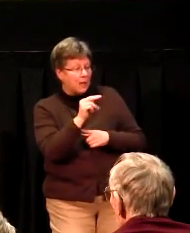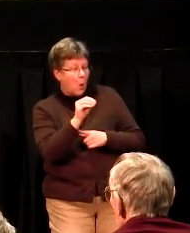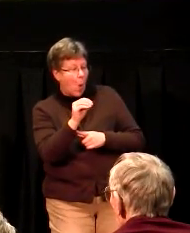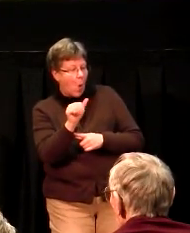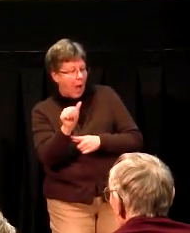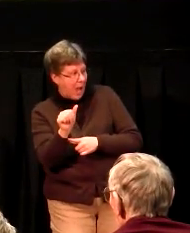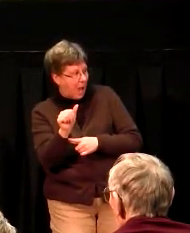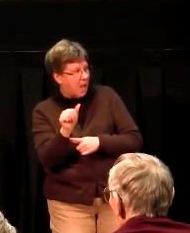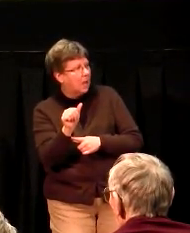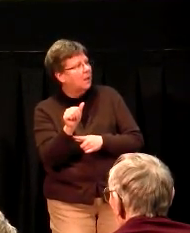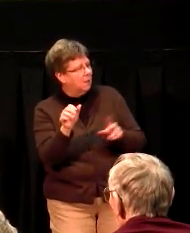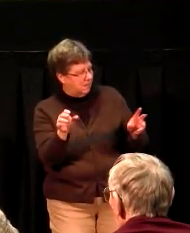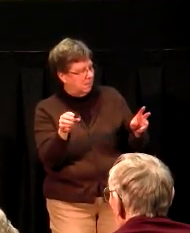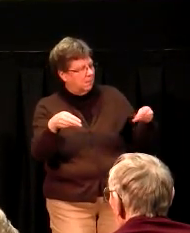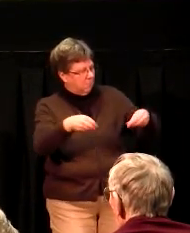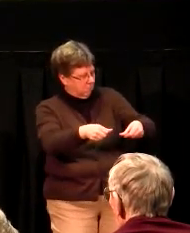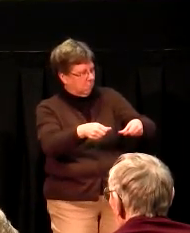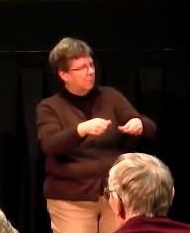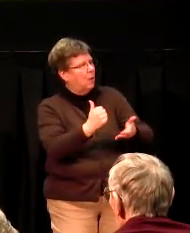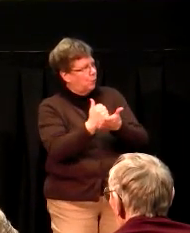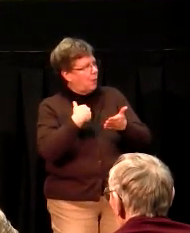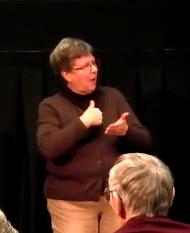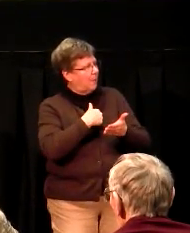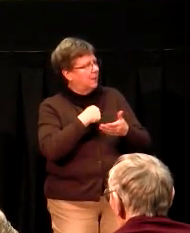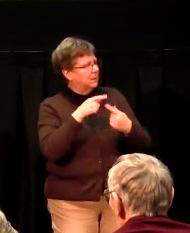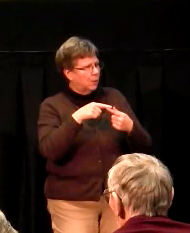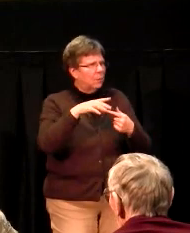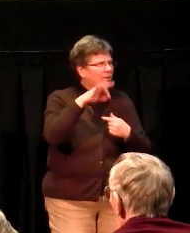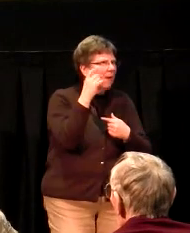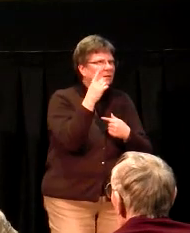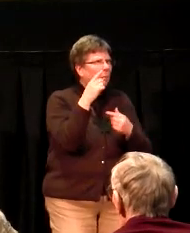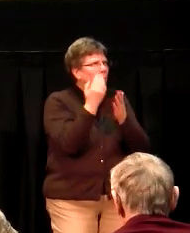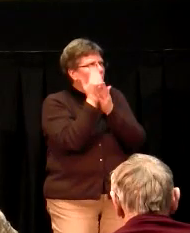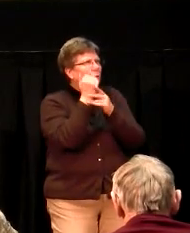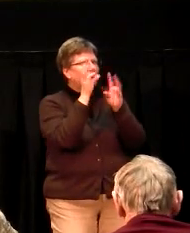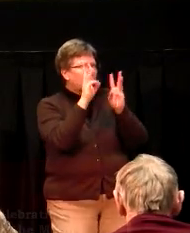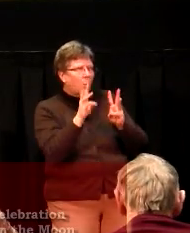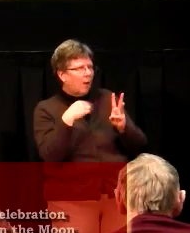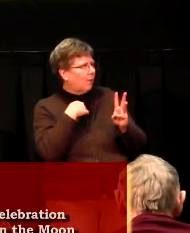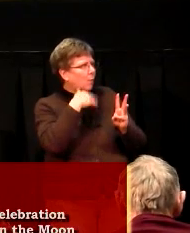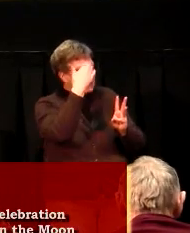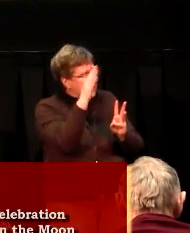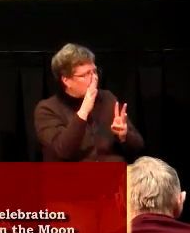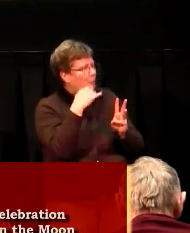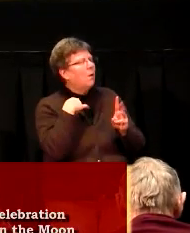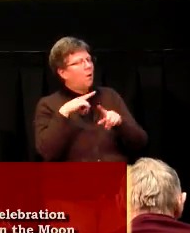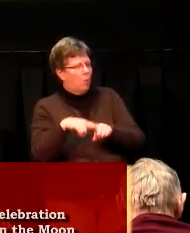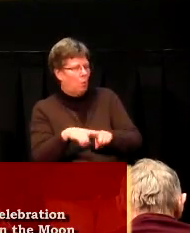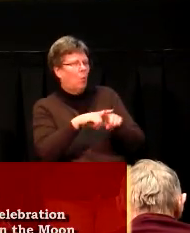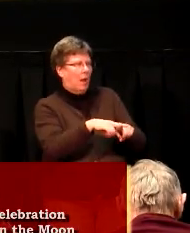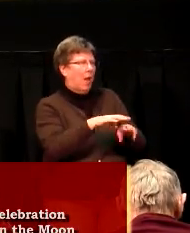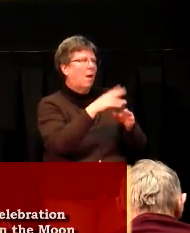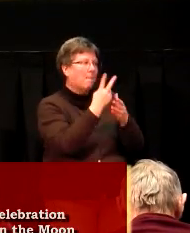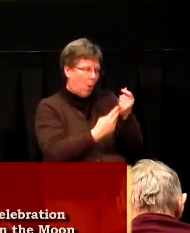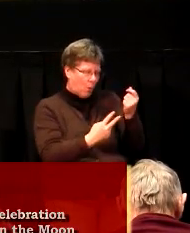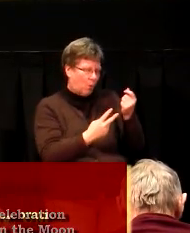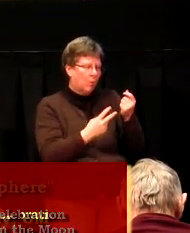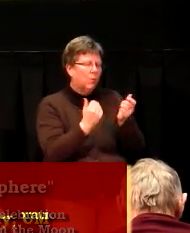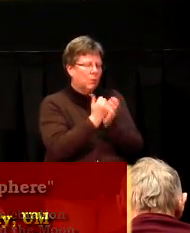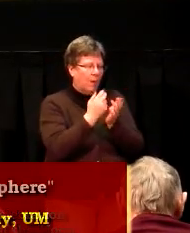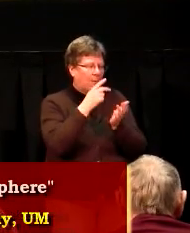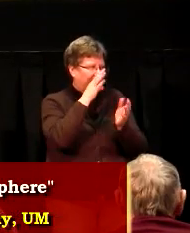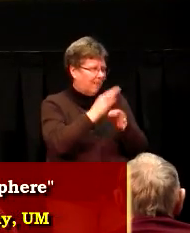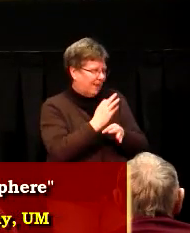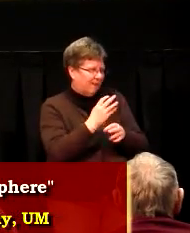us figure out when we find that there's something new with the weather we didn't know. We're probably relying on both NASA and NOAA to help us figure out that